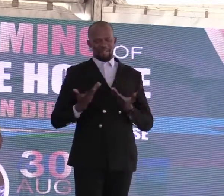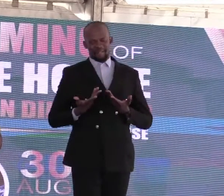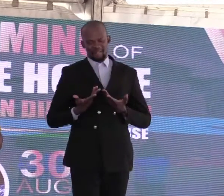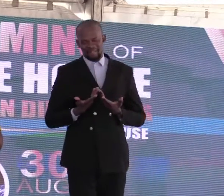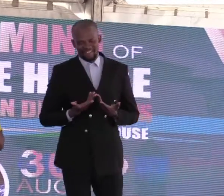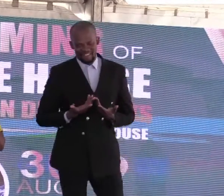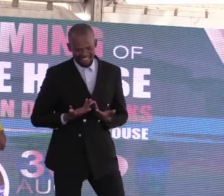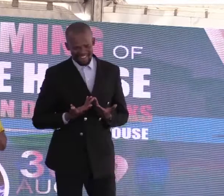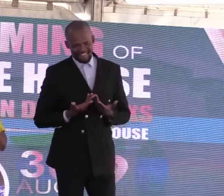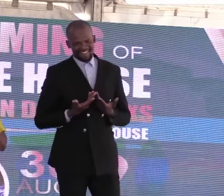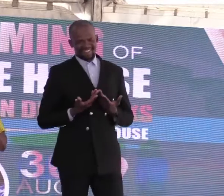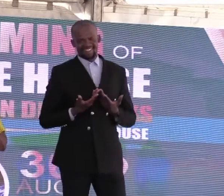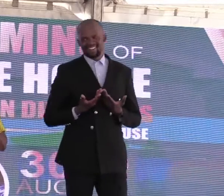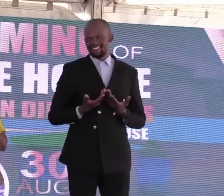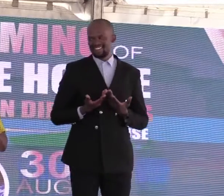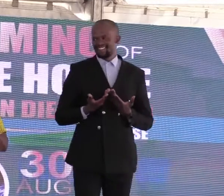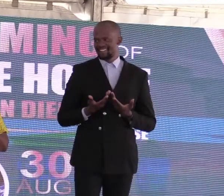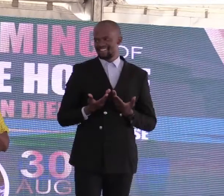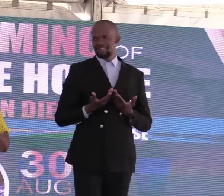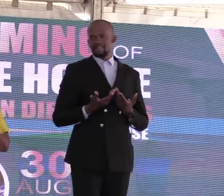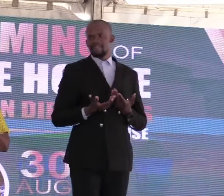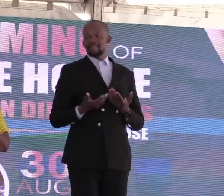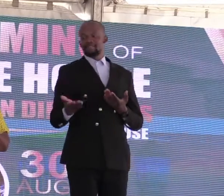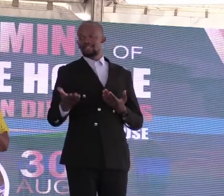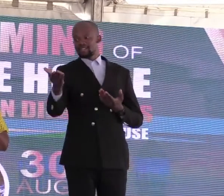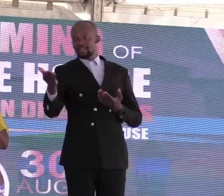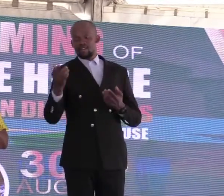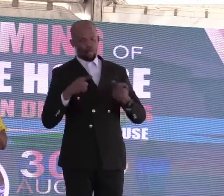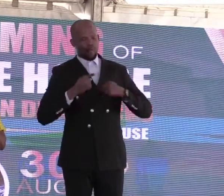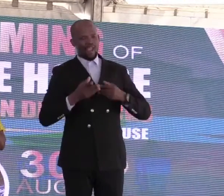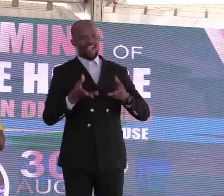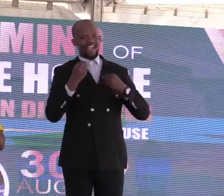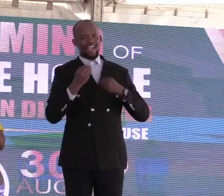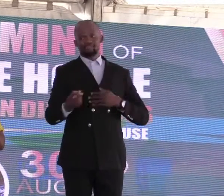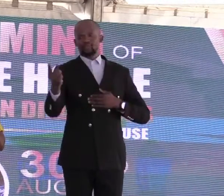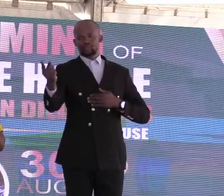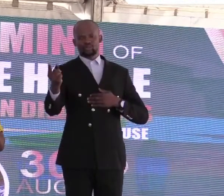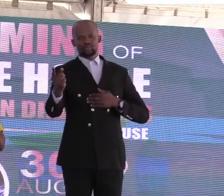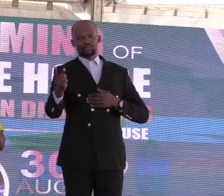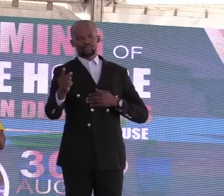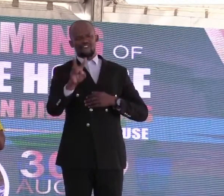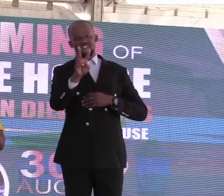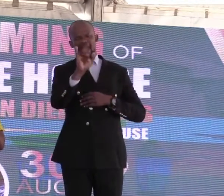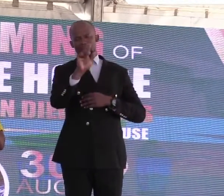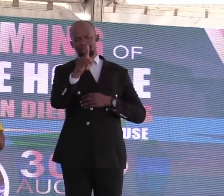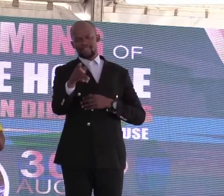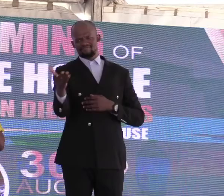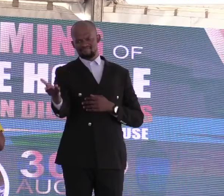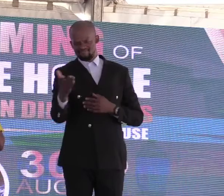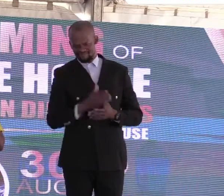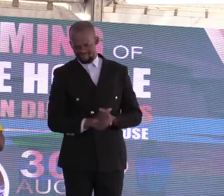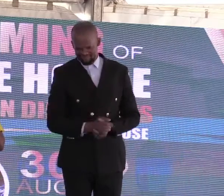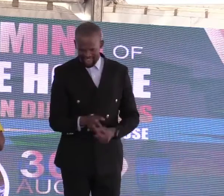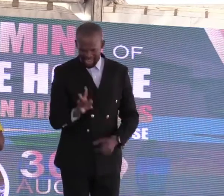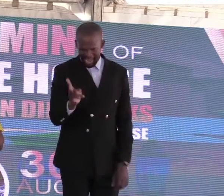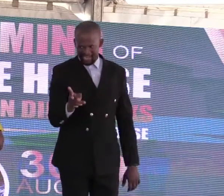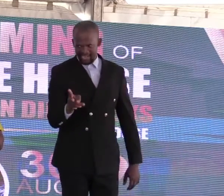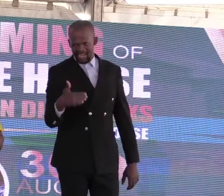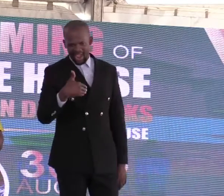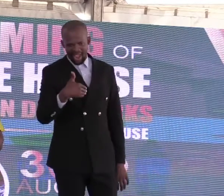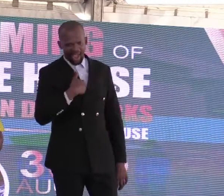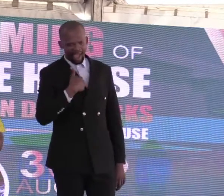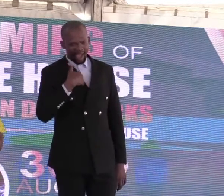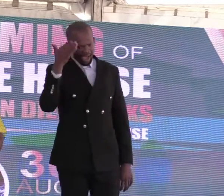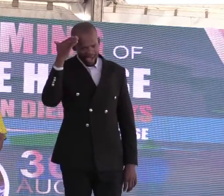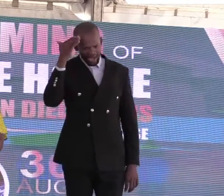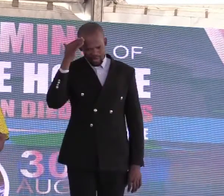We do not have a gentleman present. We have the 2 veterans here. And again, I know